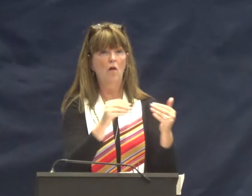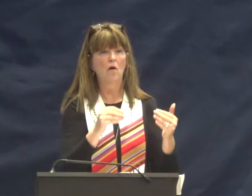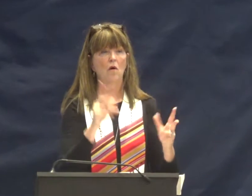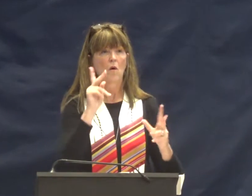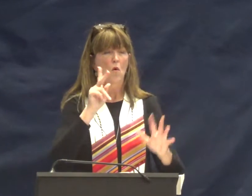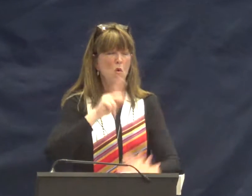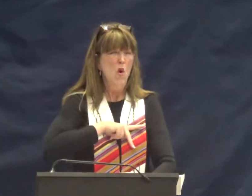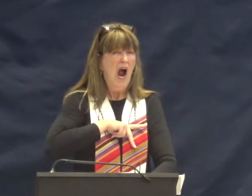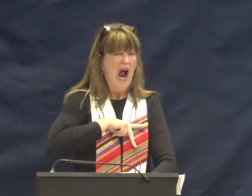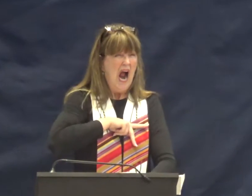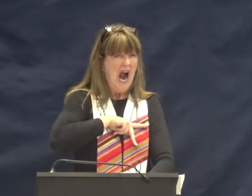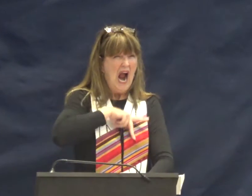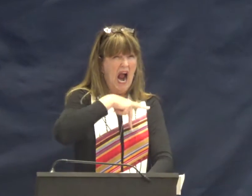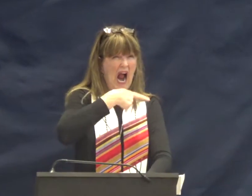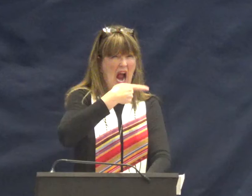A psychologist was doing a study